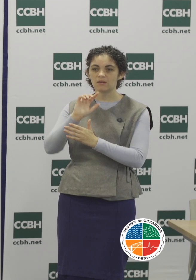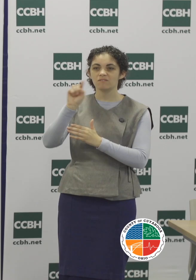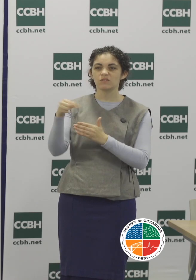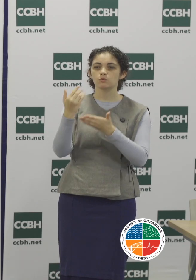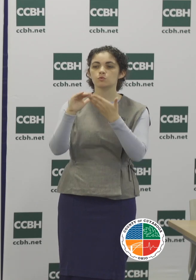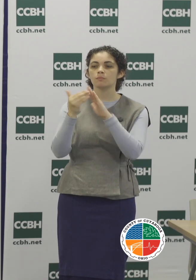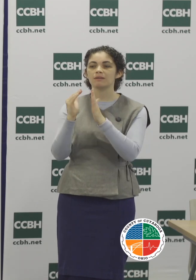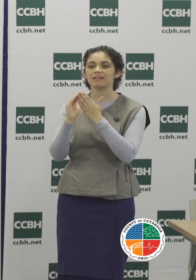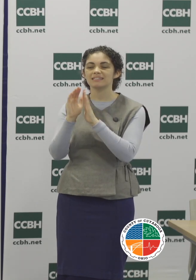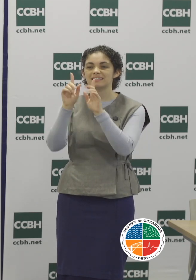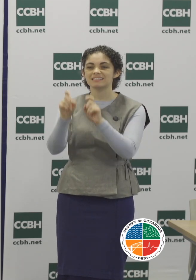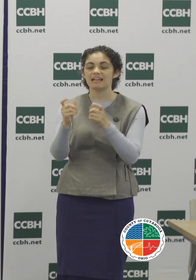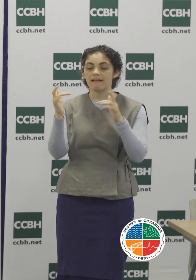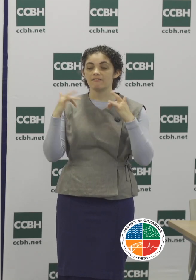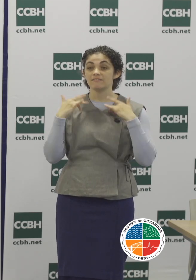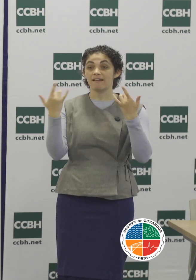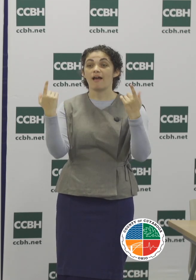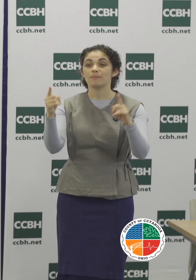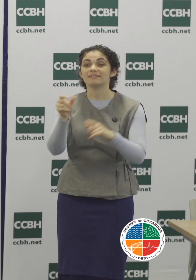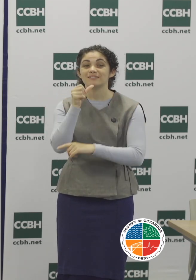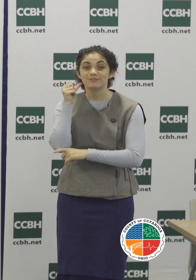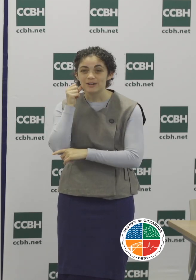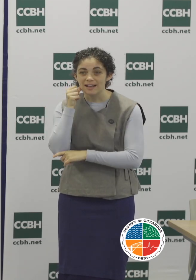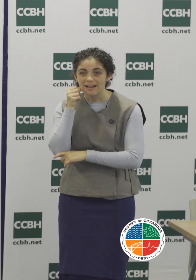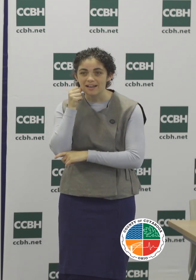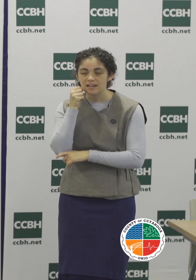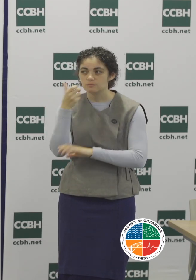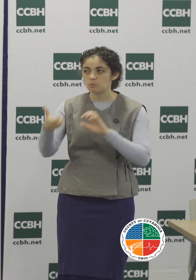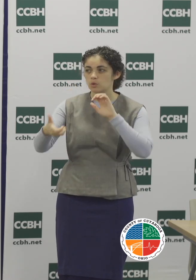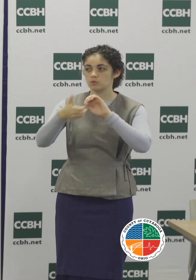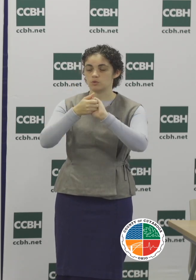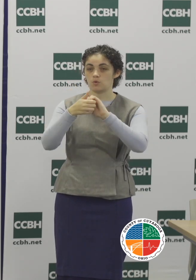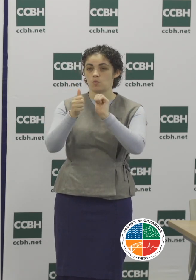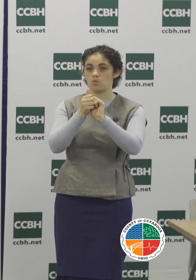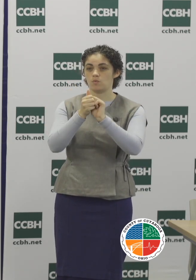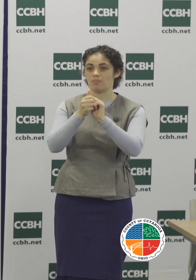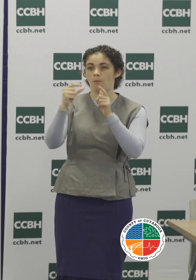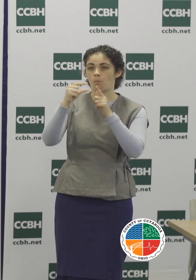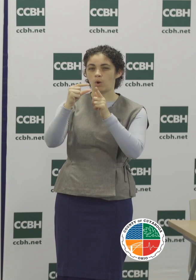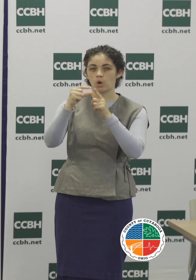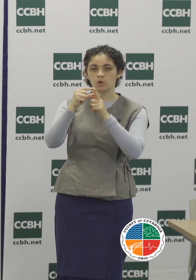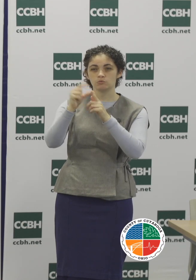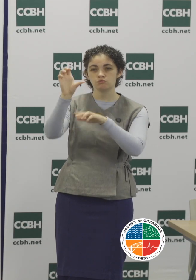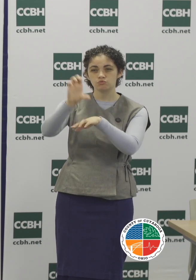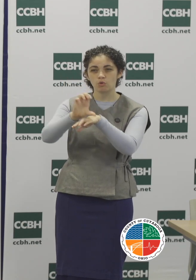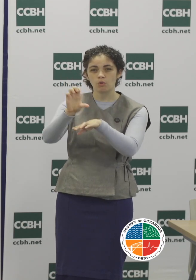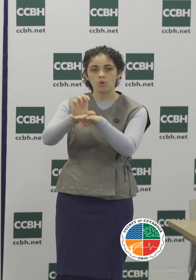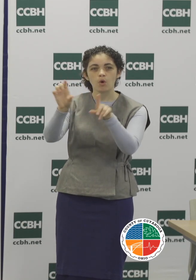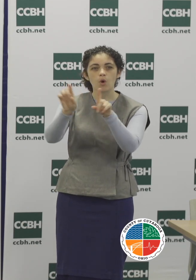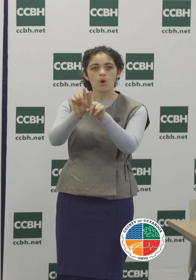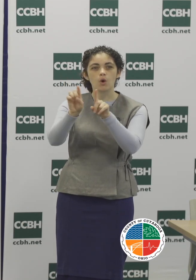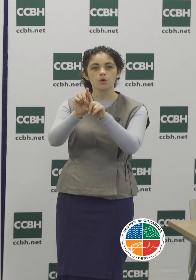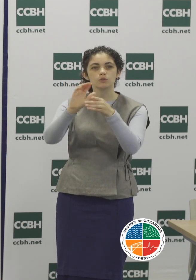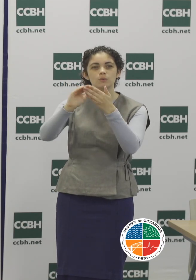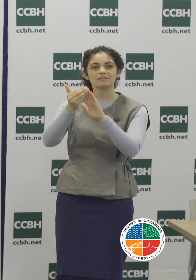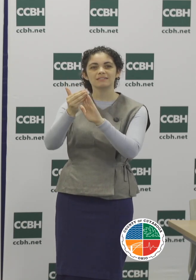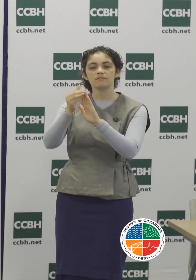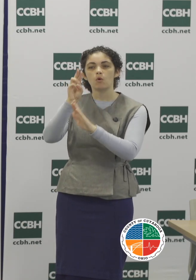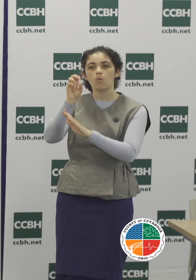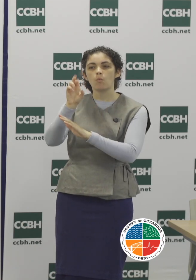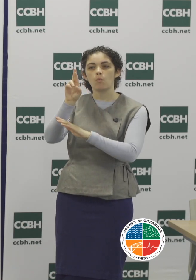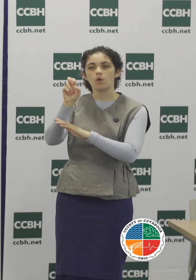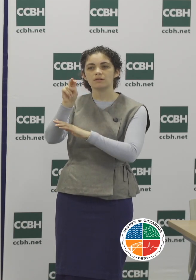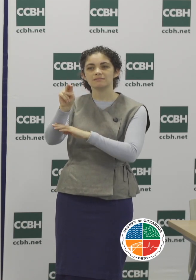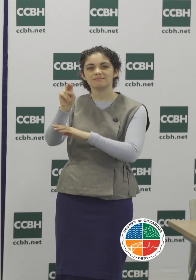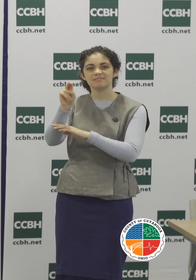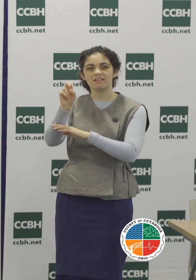community testing event was yesterday in partnership with the Word Church, as well as the city of Warrensville Heights.